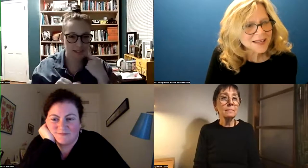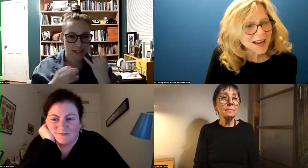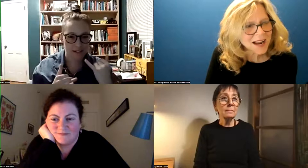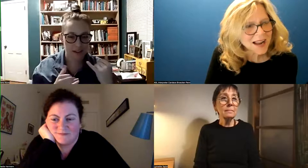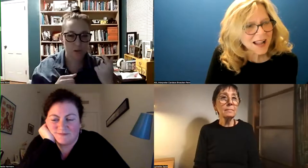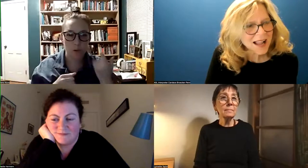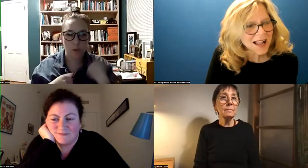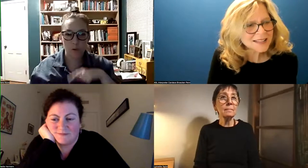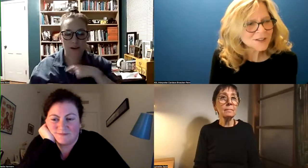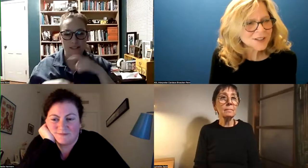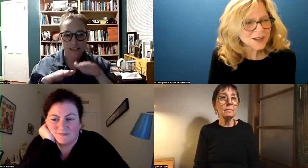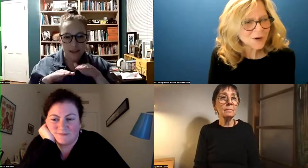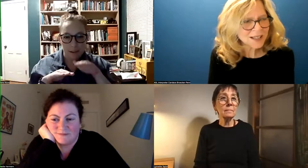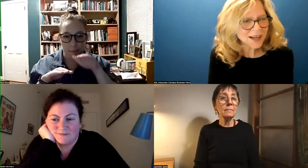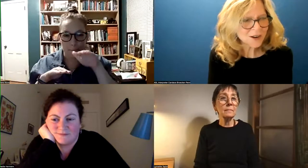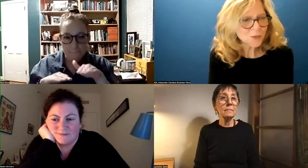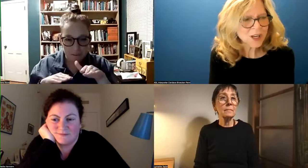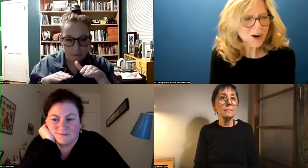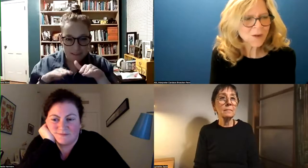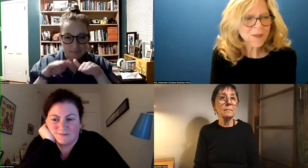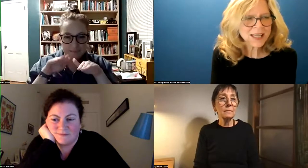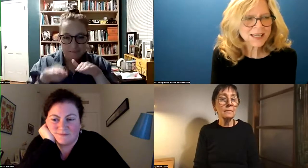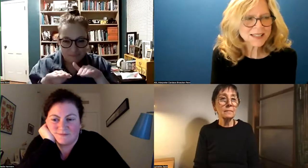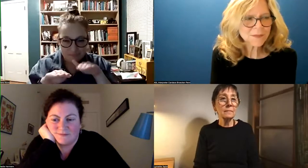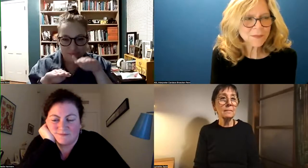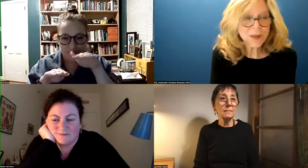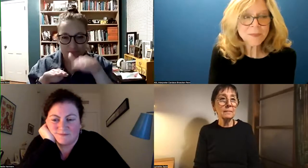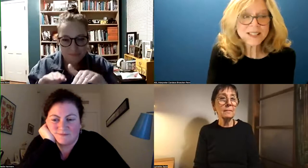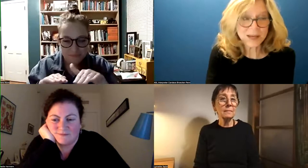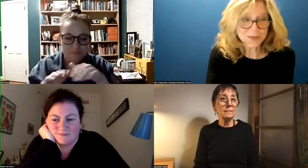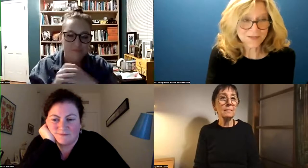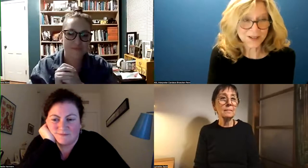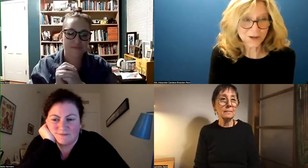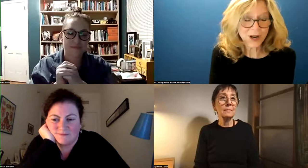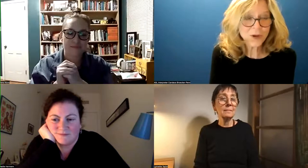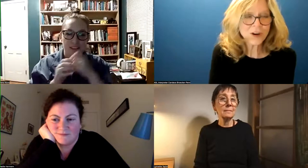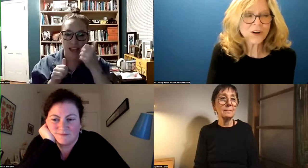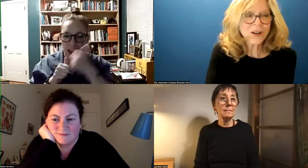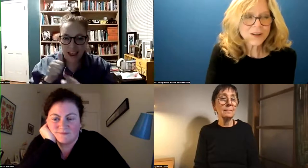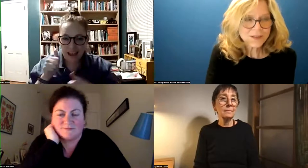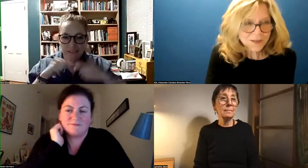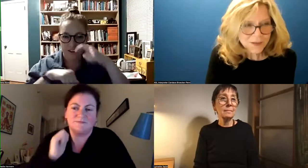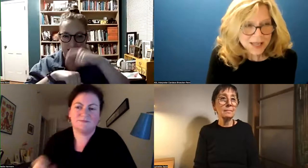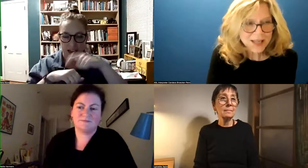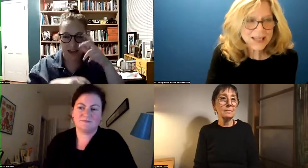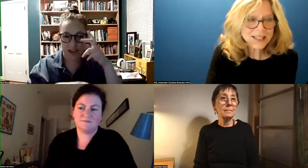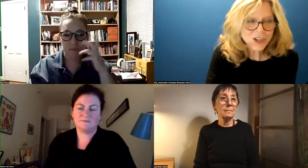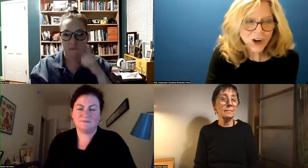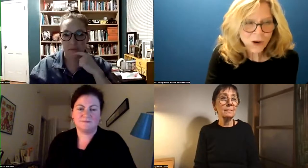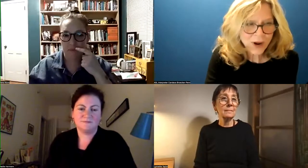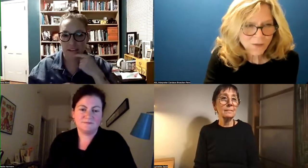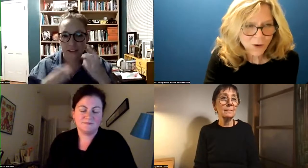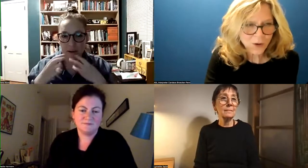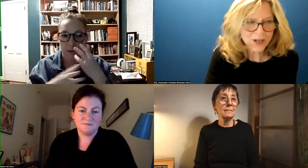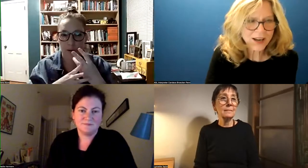And as you said right now, we are making baby steps, I feel, right? We are inching